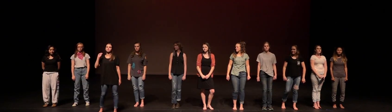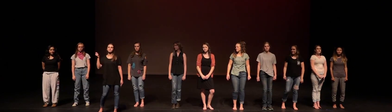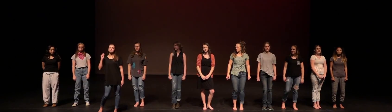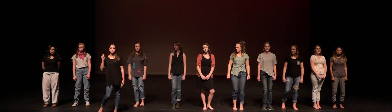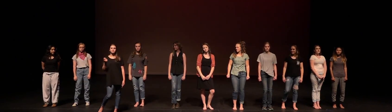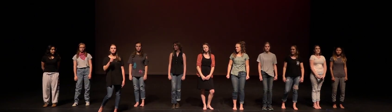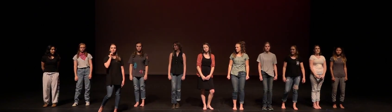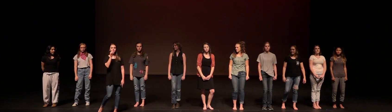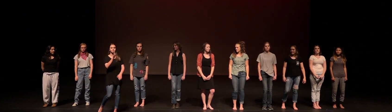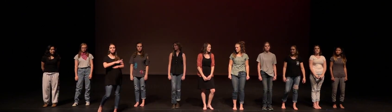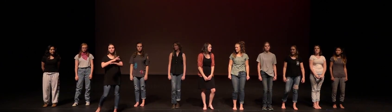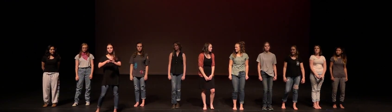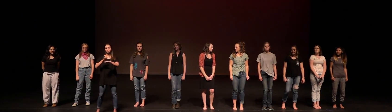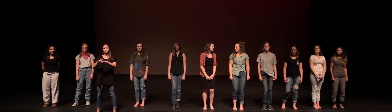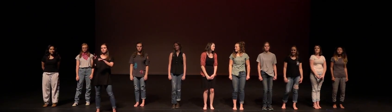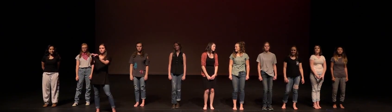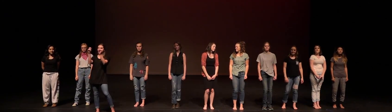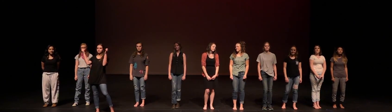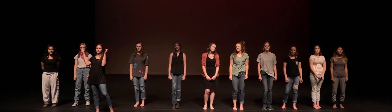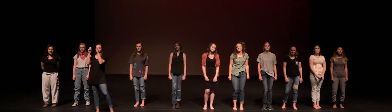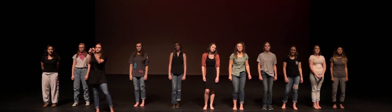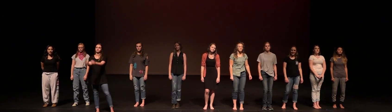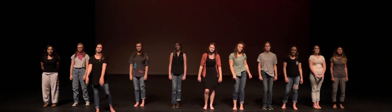to the sky, but don't touch my medicine cabinet.